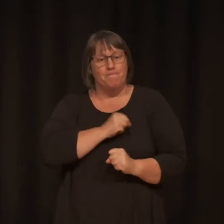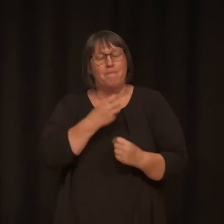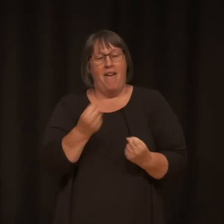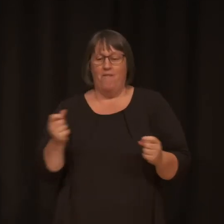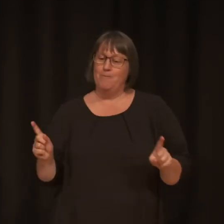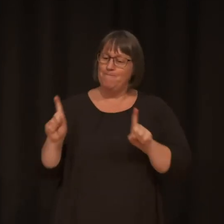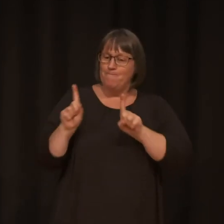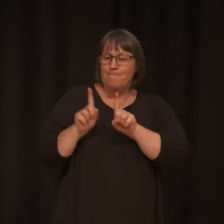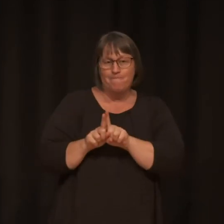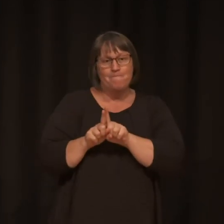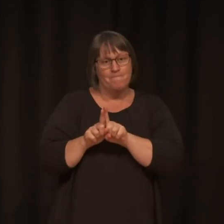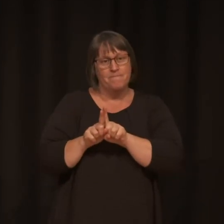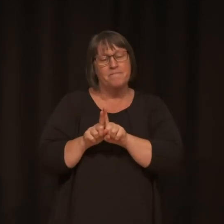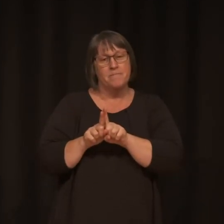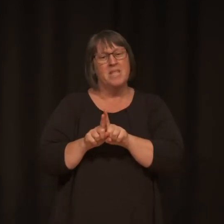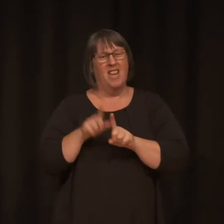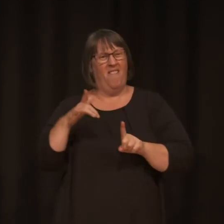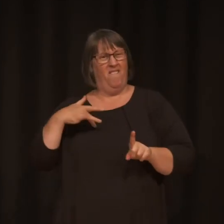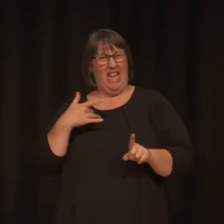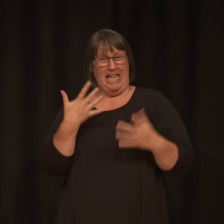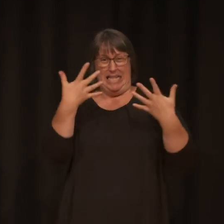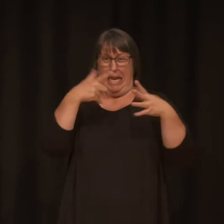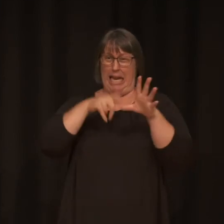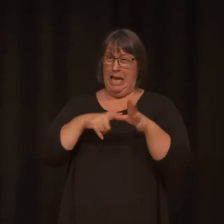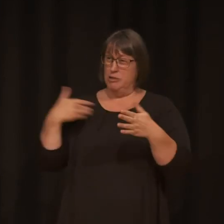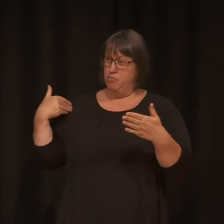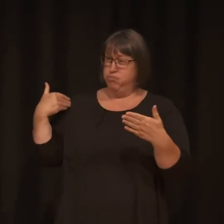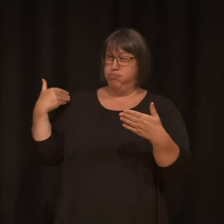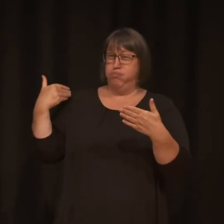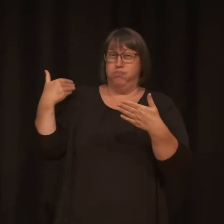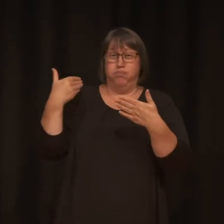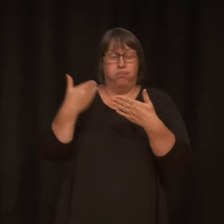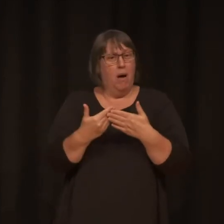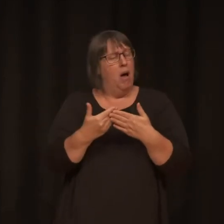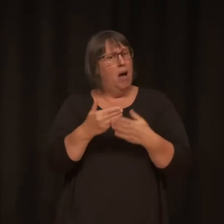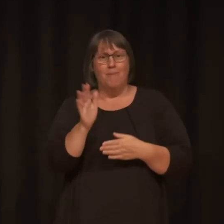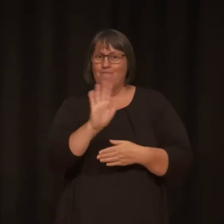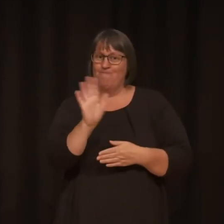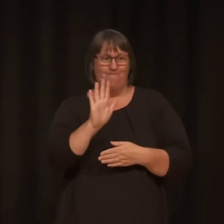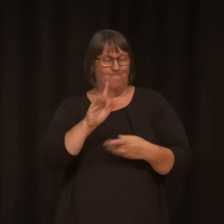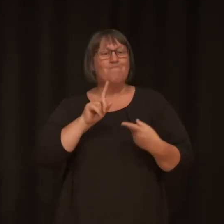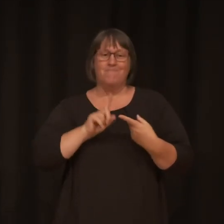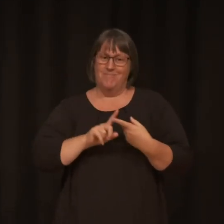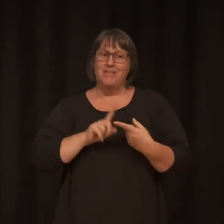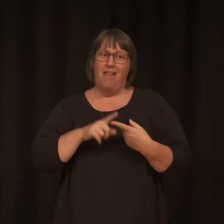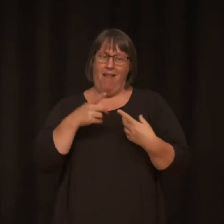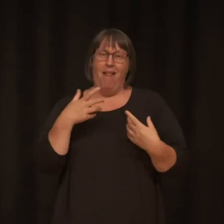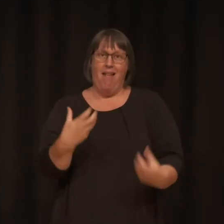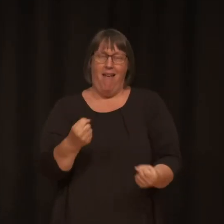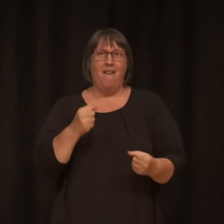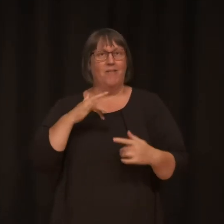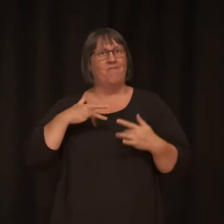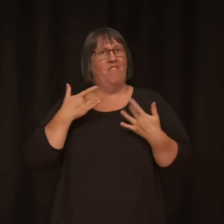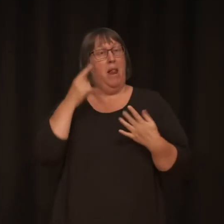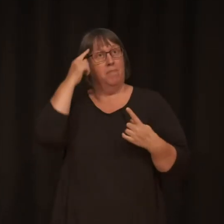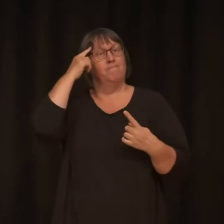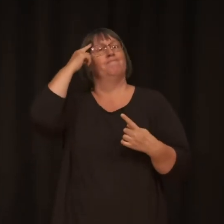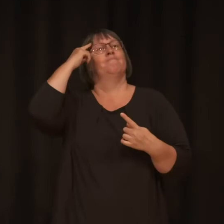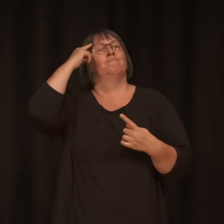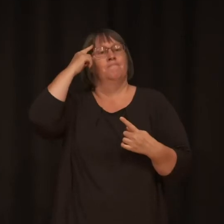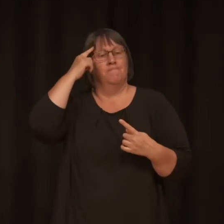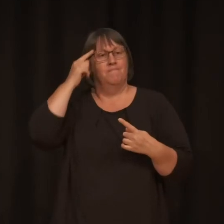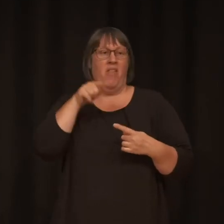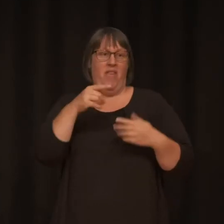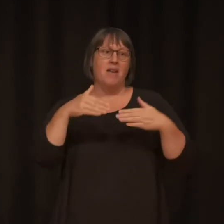decade feels a long time, but there, as I said today, are many people still living with the long shadow of that day. To